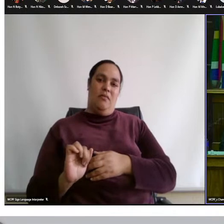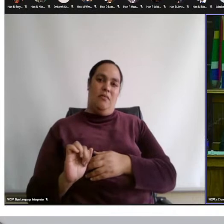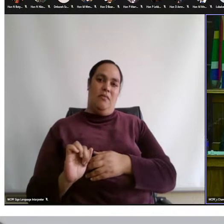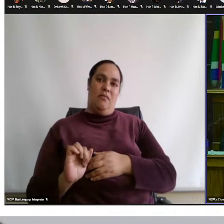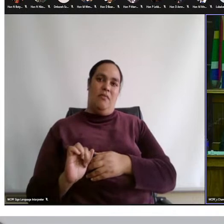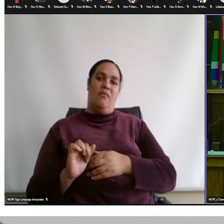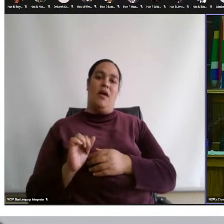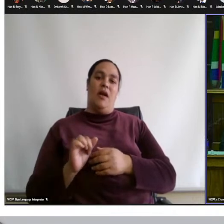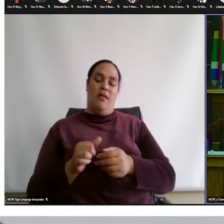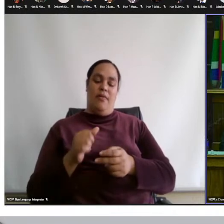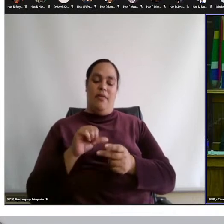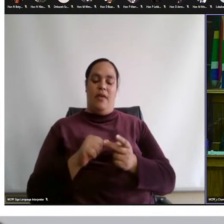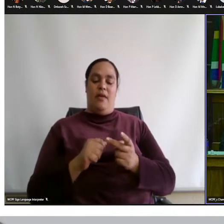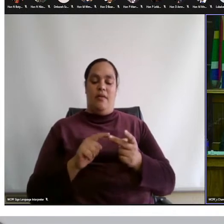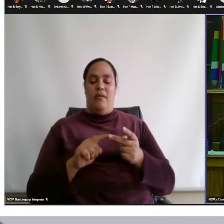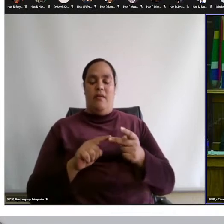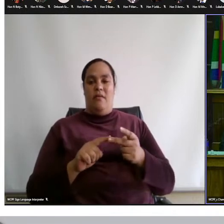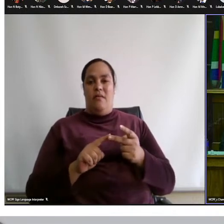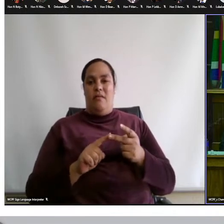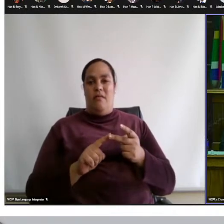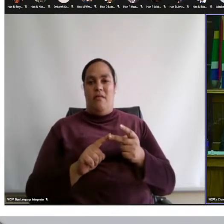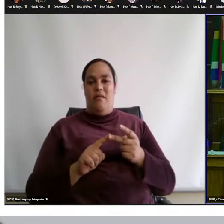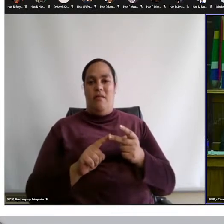then followed by the